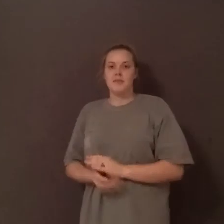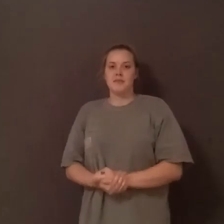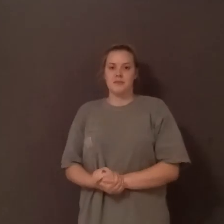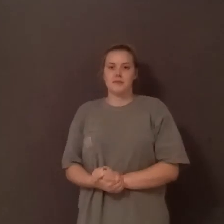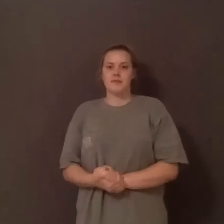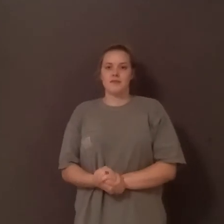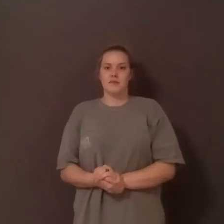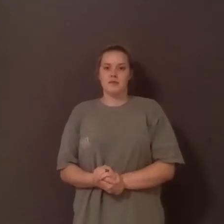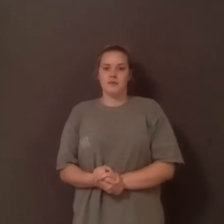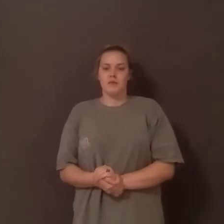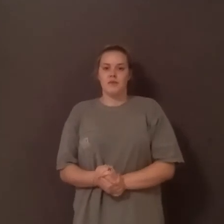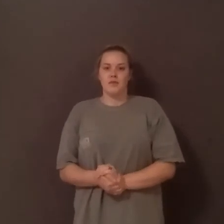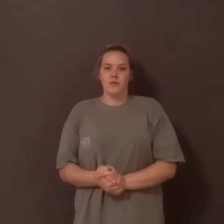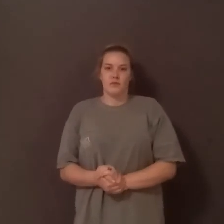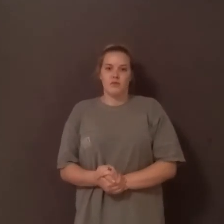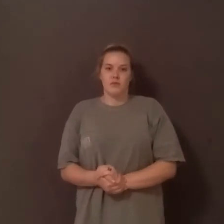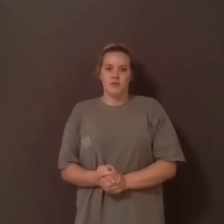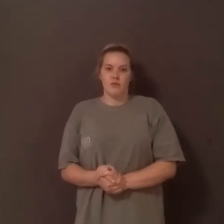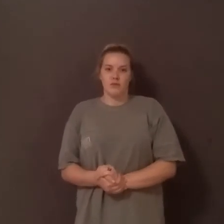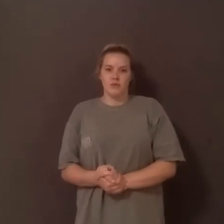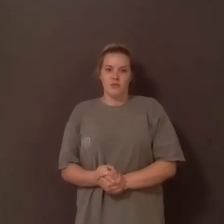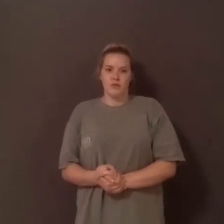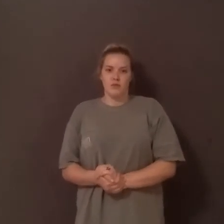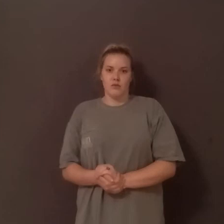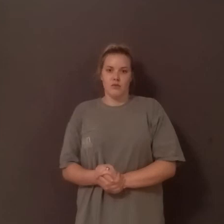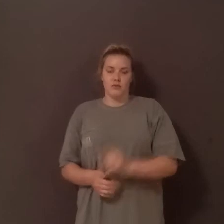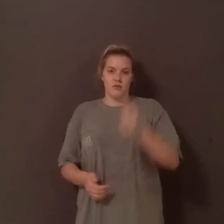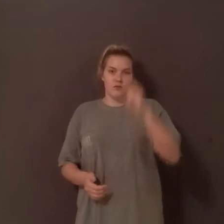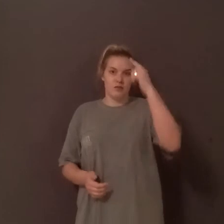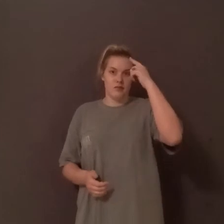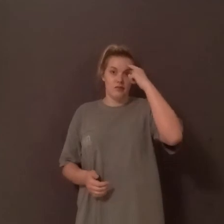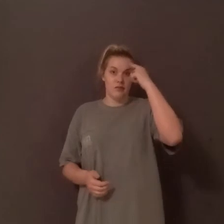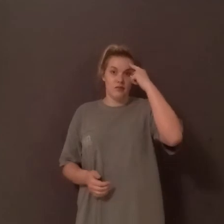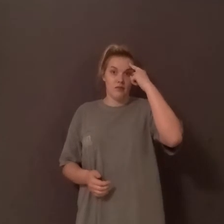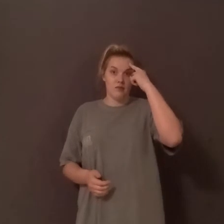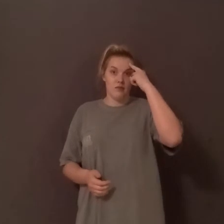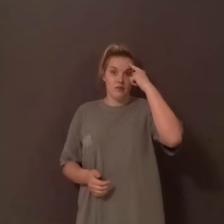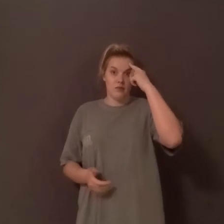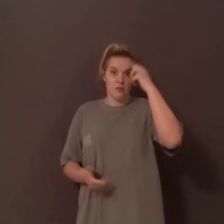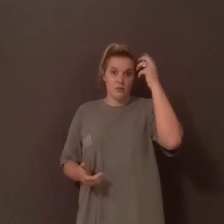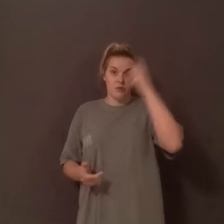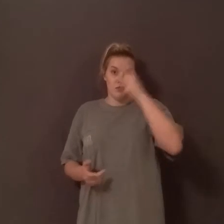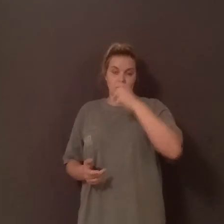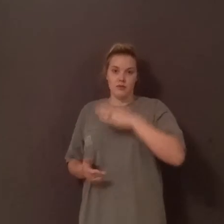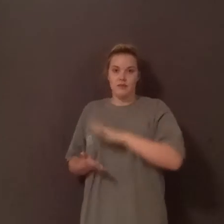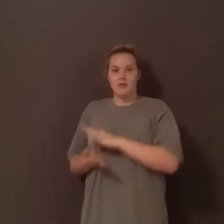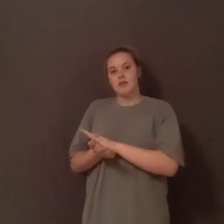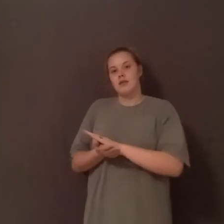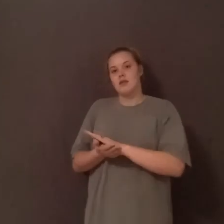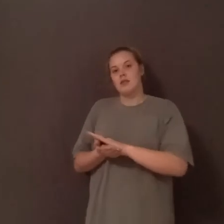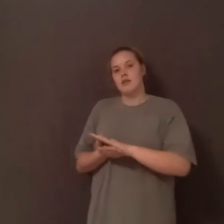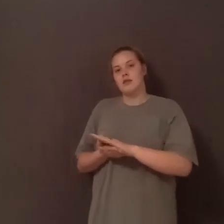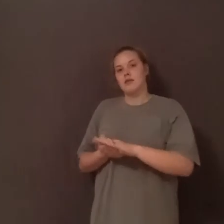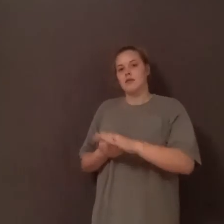was you thought it was kind of nice having your face ripped off up against the wall. Yeah, but that was play acting. I know.